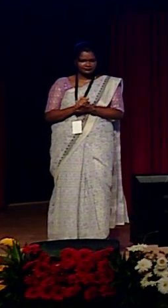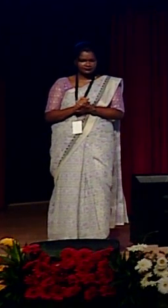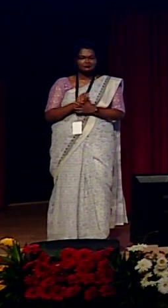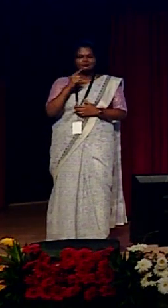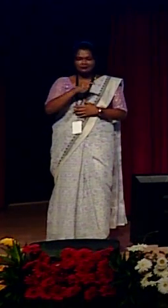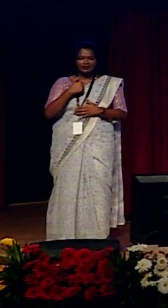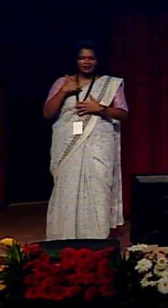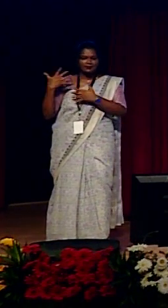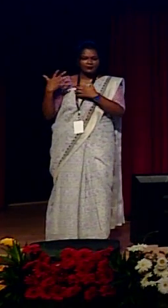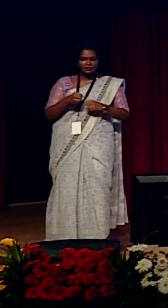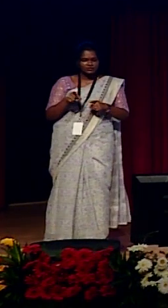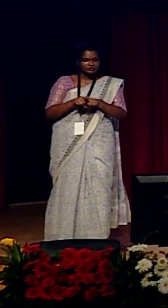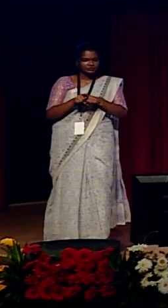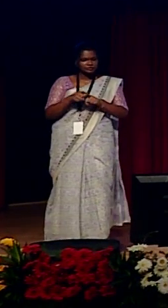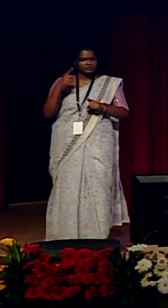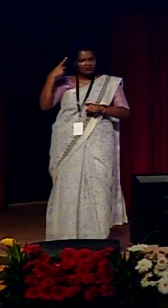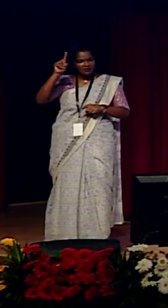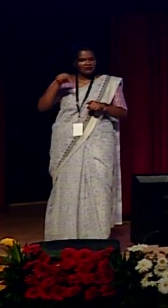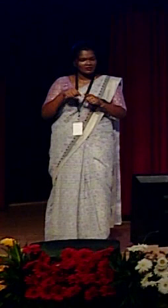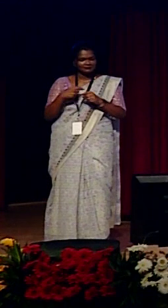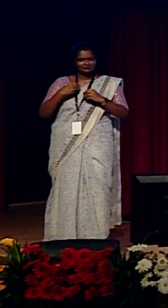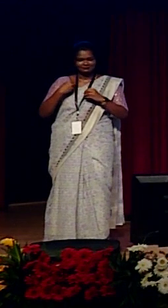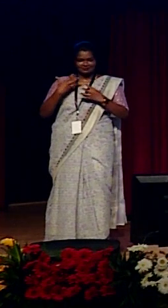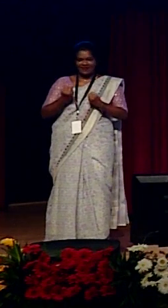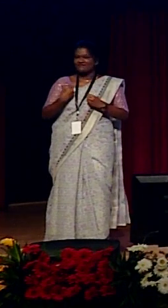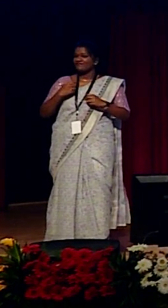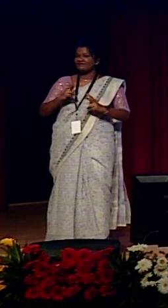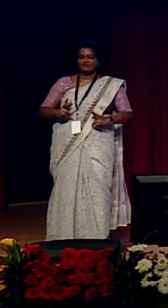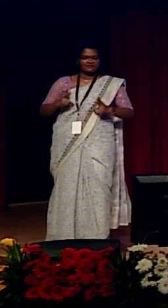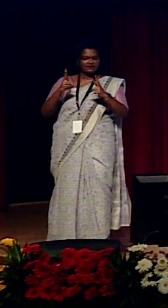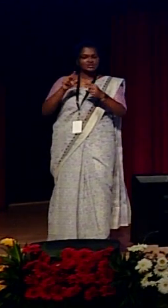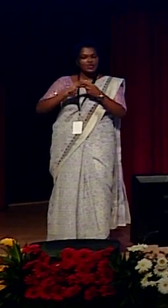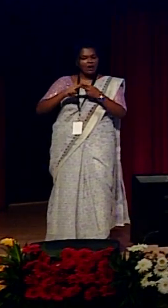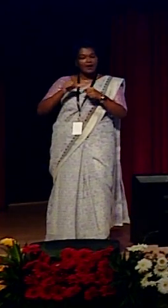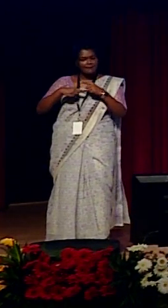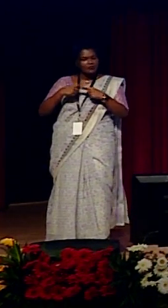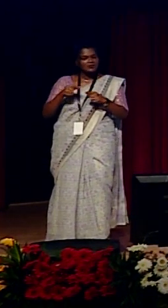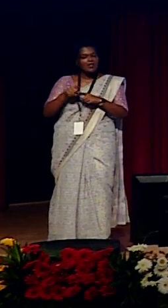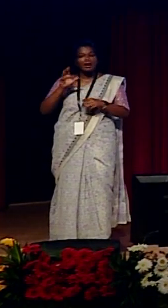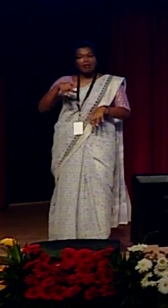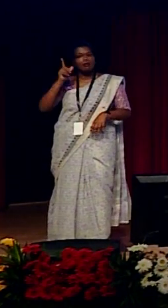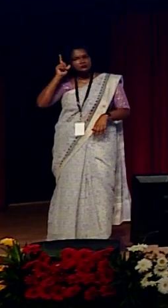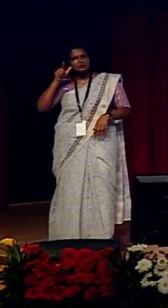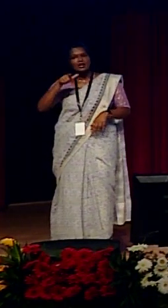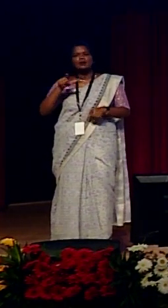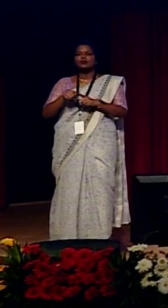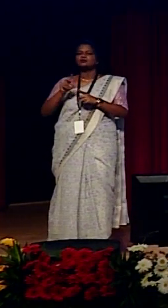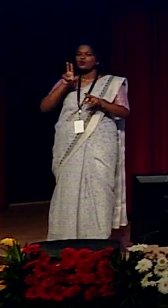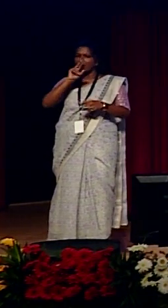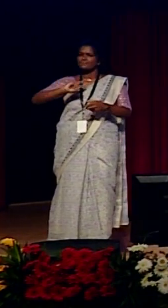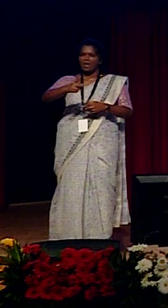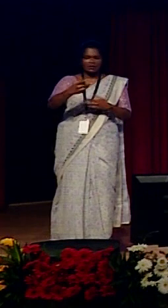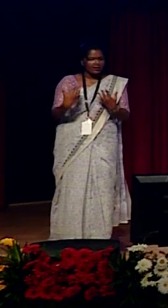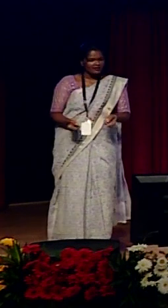So we brought this enhanced version of Sally that could detect color and could listen to you and talk back to you to